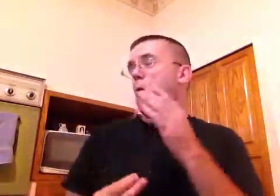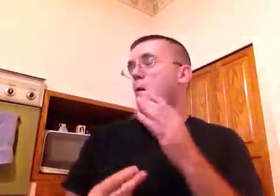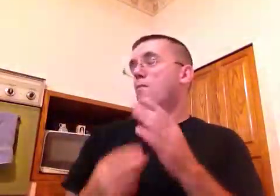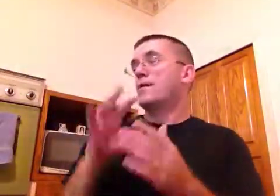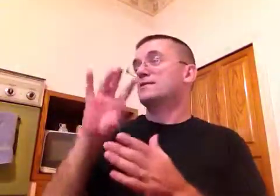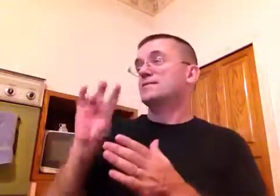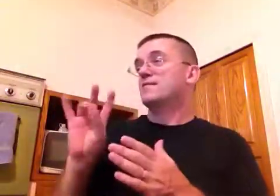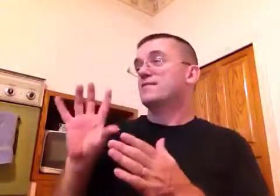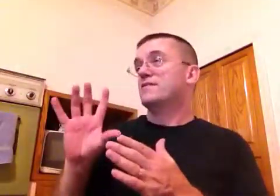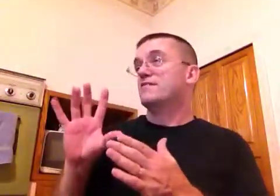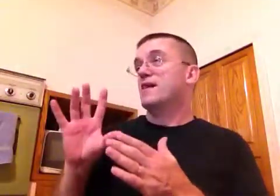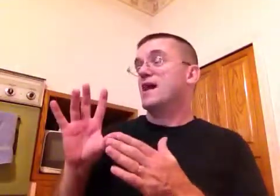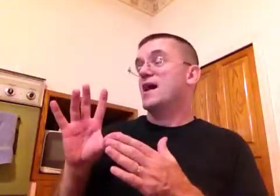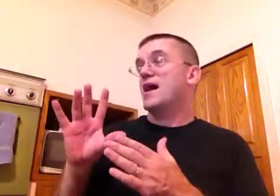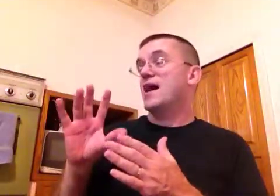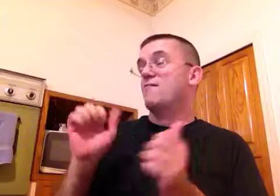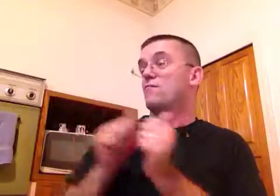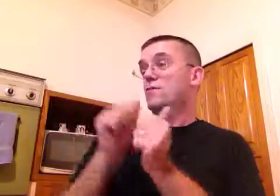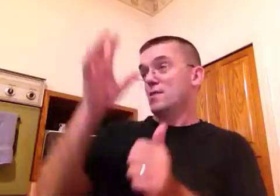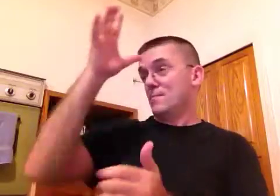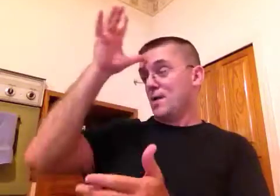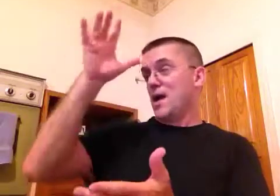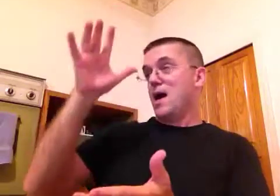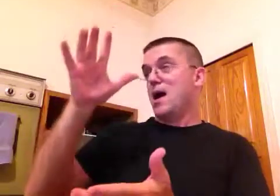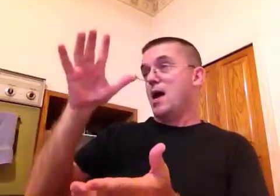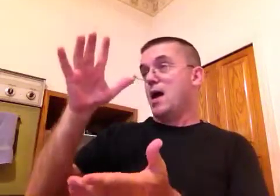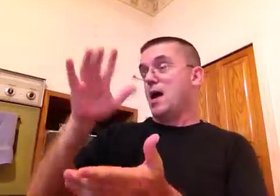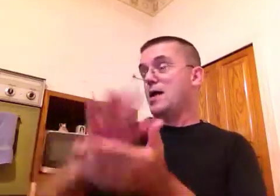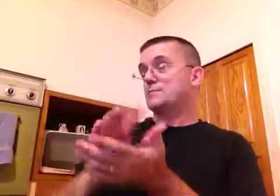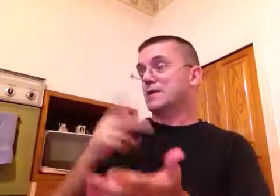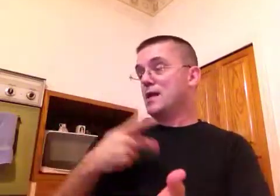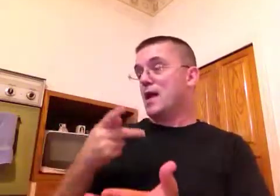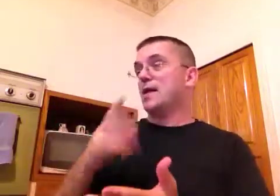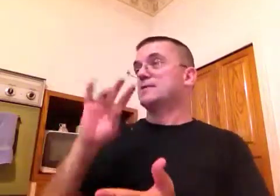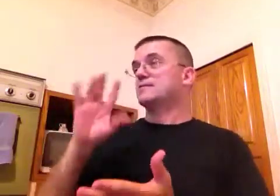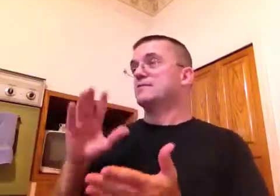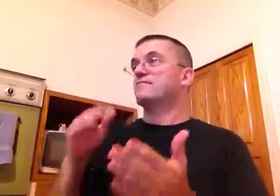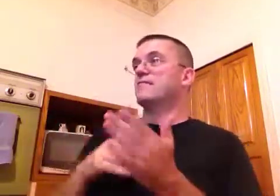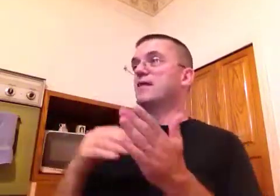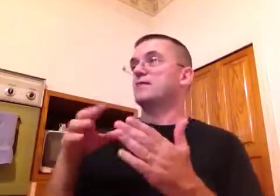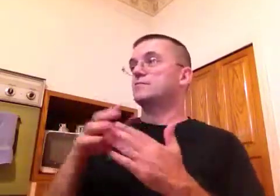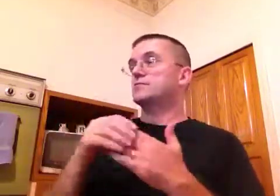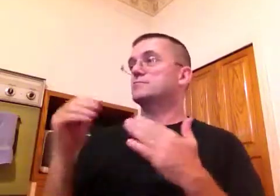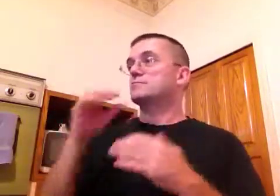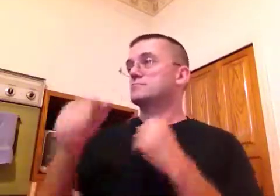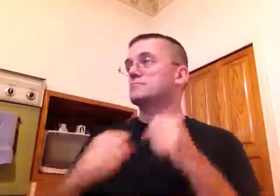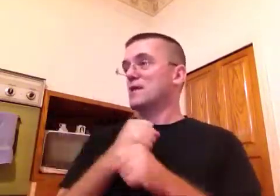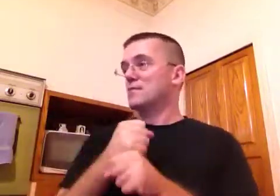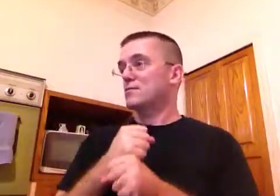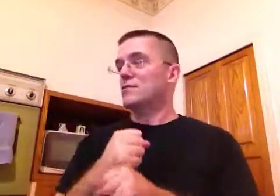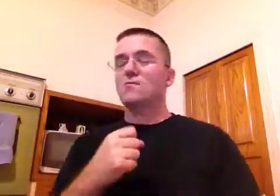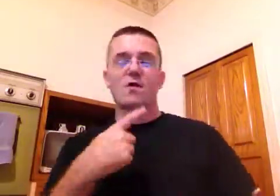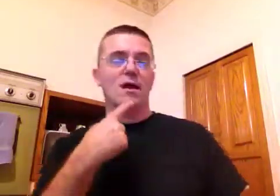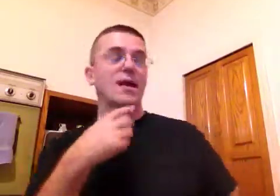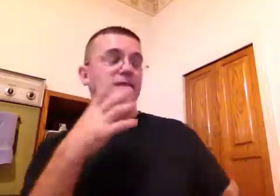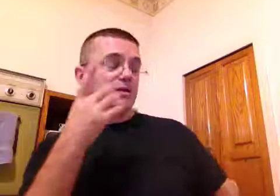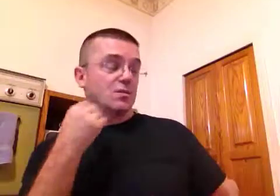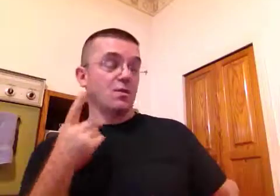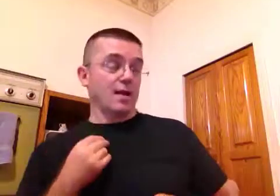75. Excellent. Well, I can tell you what I do with money that I'm putting away for longer than 5 years. I do